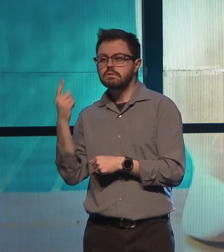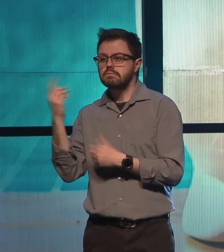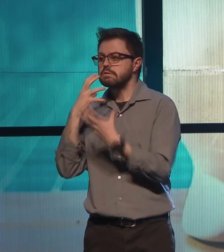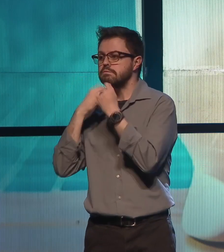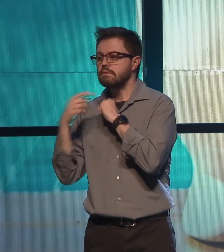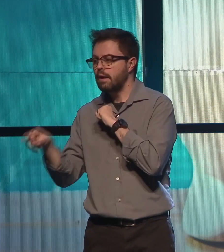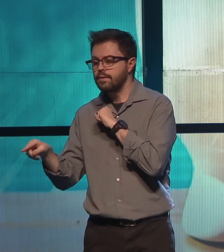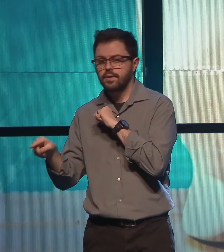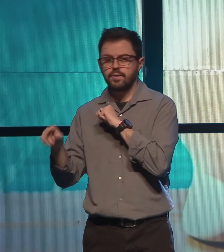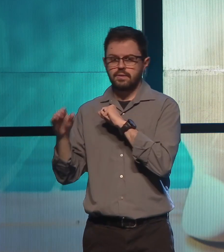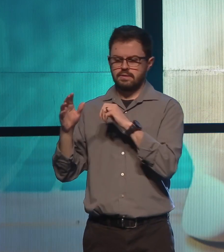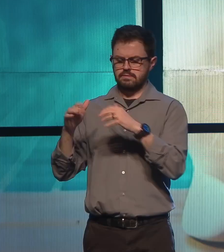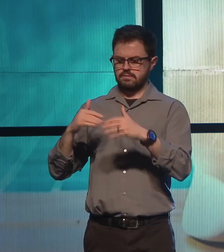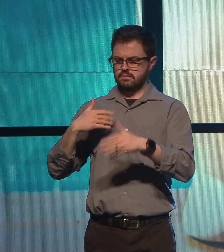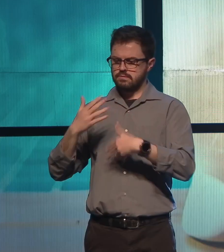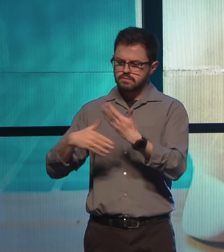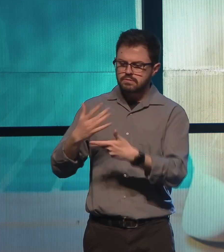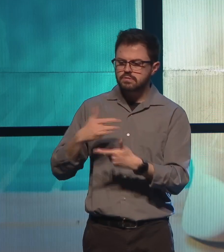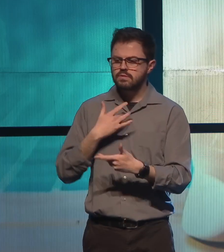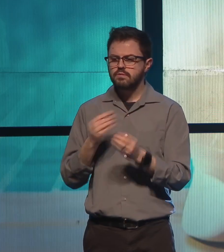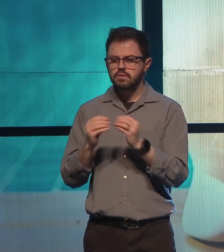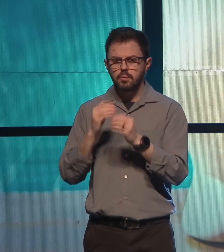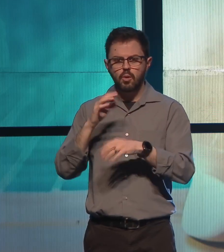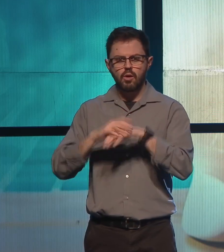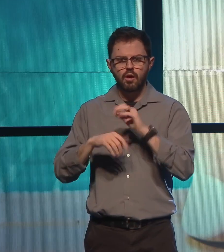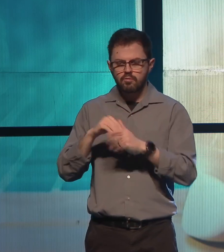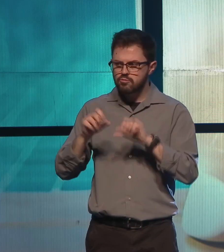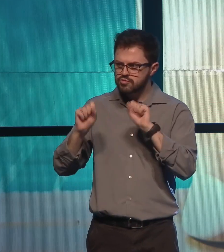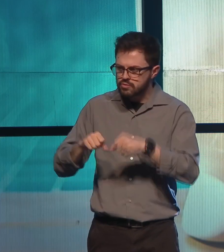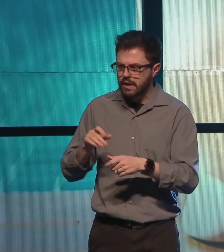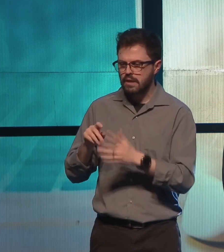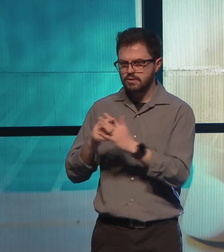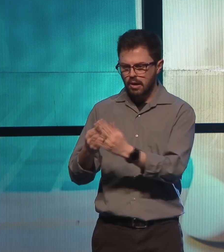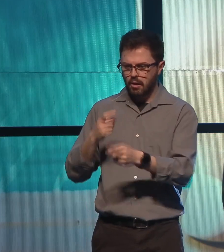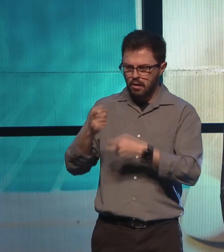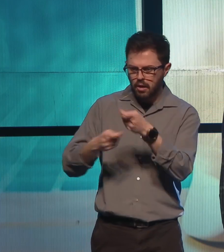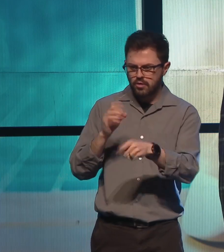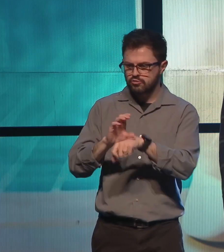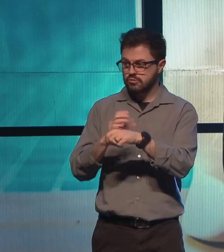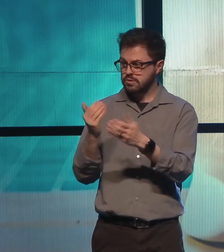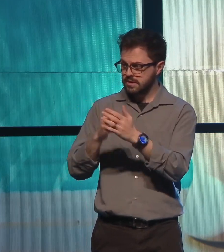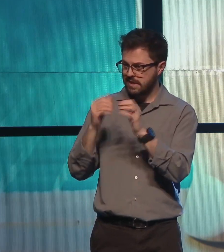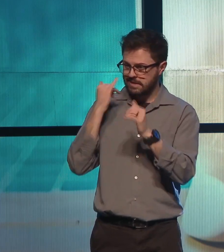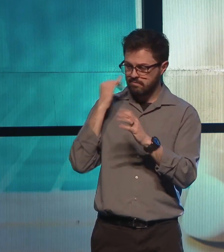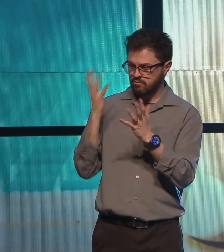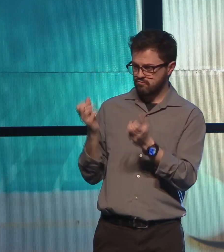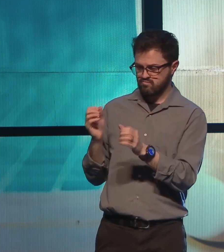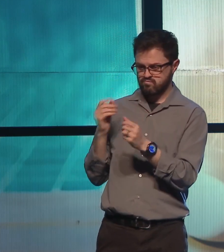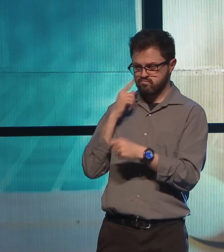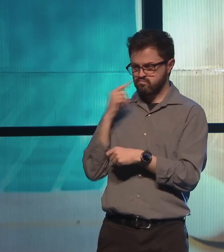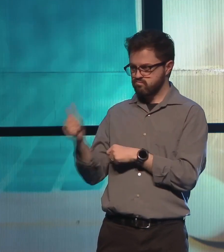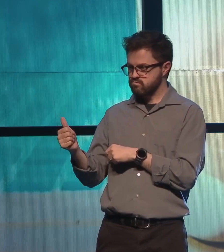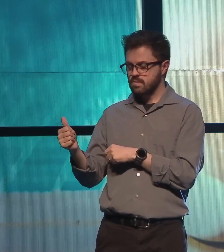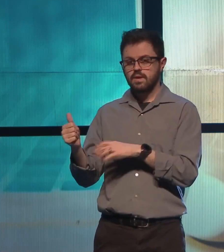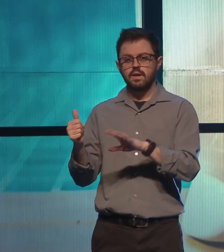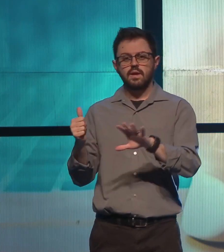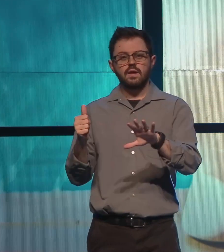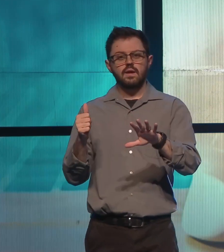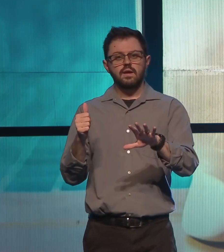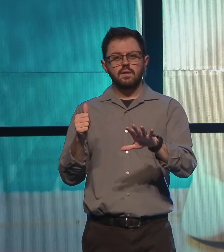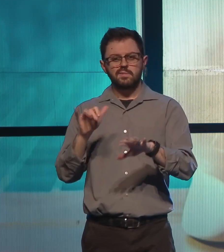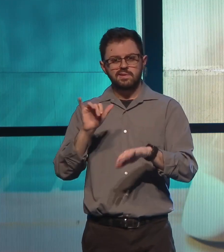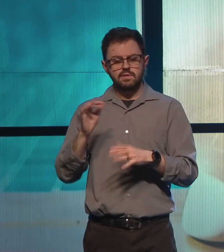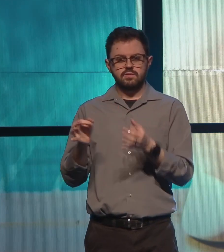support your church. That's wonderful, right? But we go through those experiences, and that can like clog up our generosity. And it was important for me to say to them, you